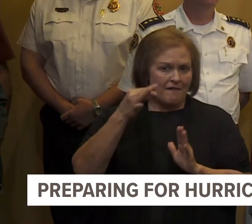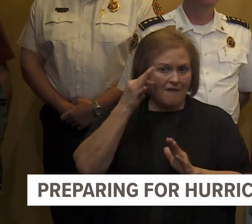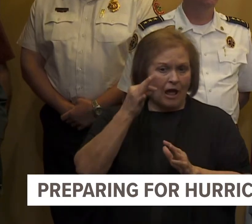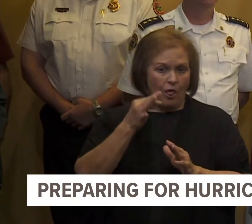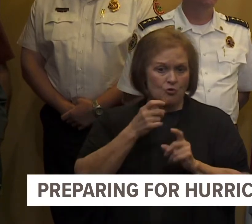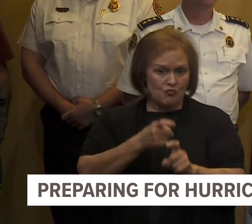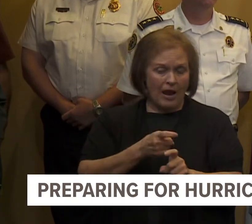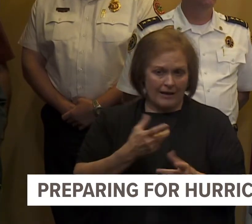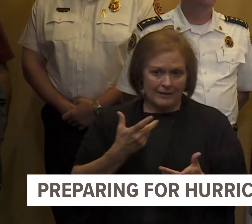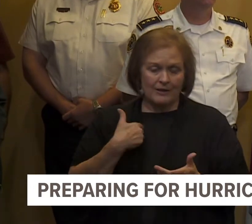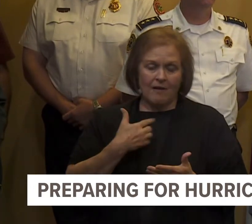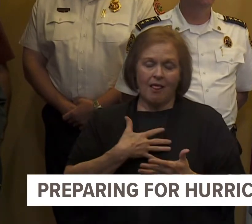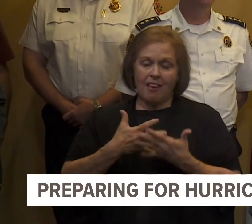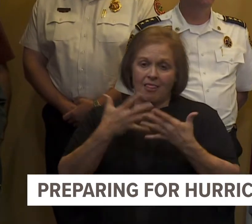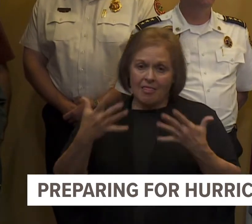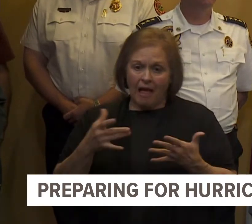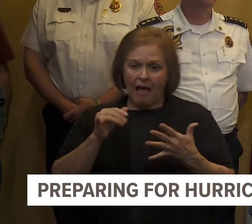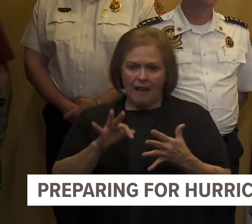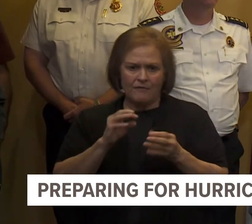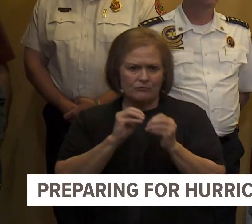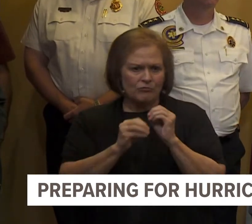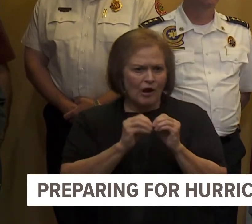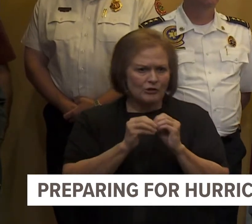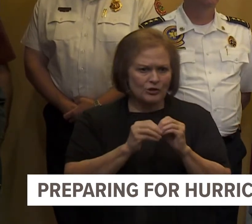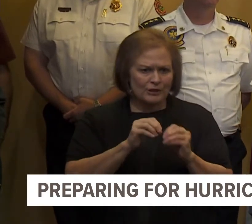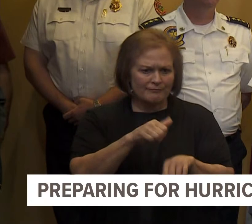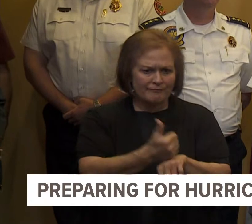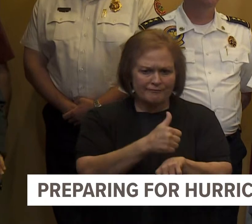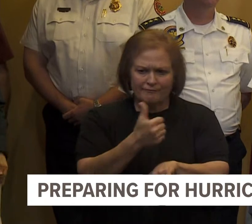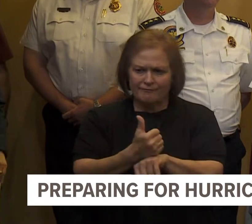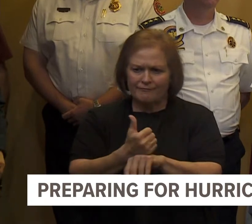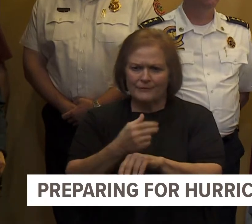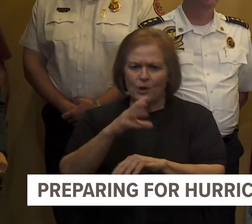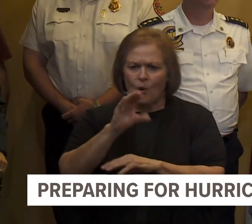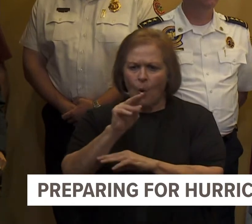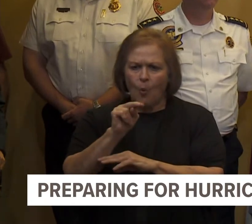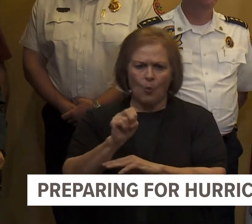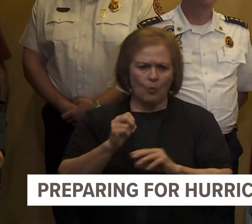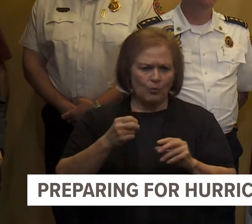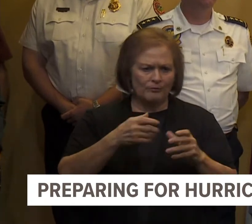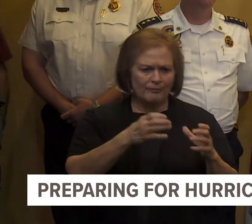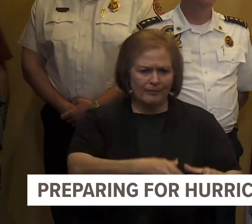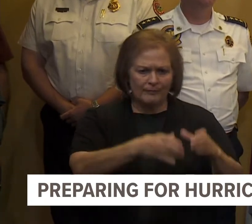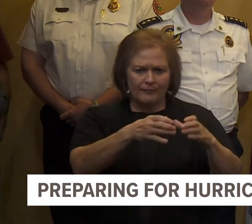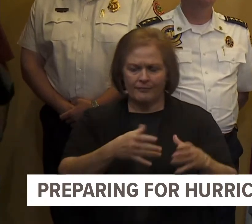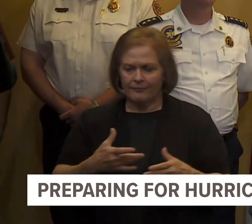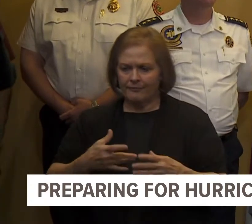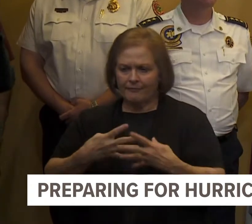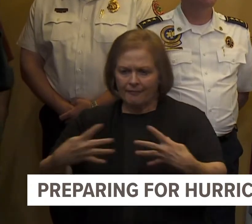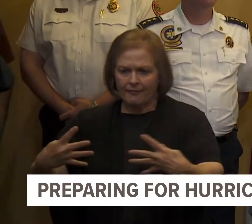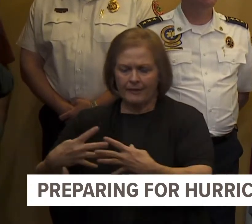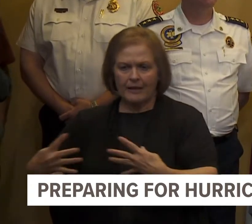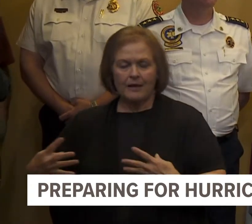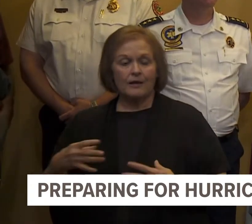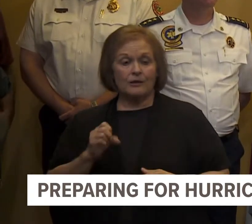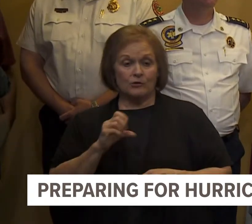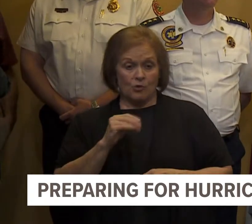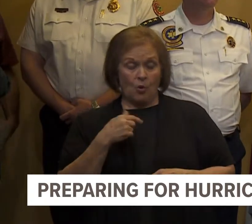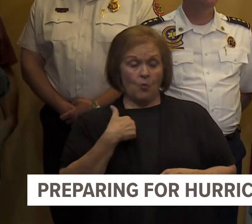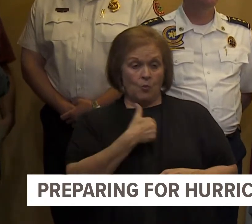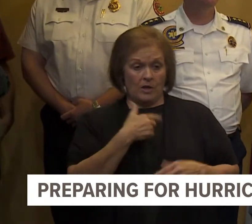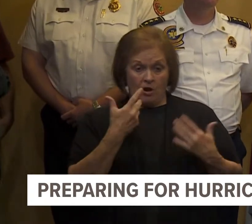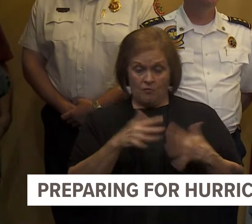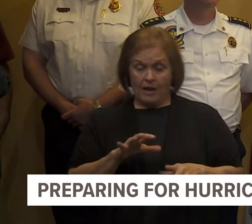So we've got a lot of construction debris. We've got a lot of barriers and cones. We sent a letter out yesterday to all our contractors